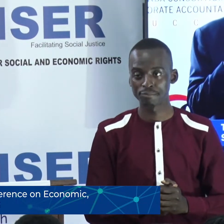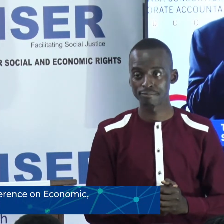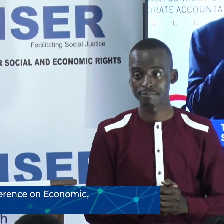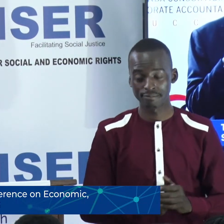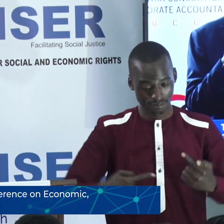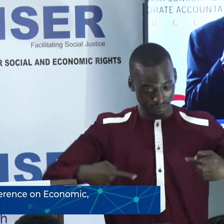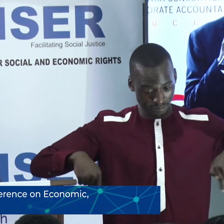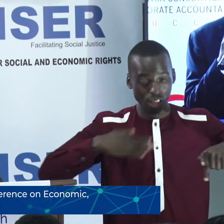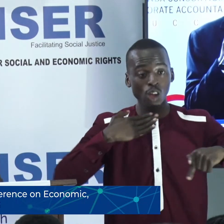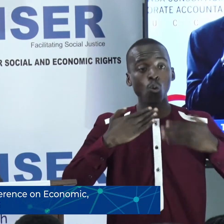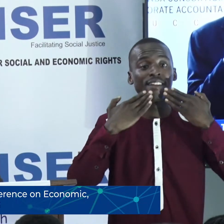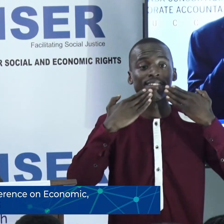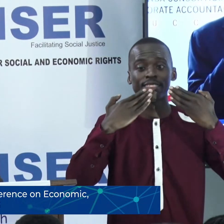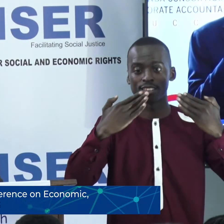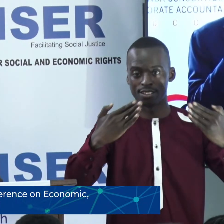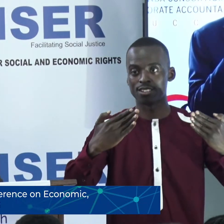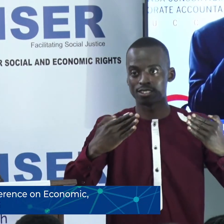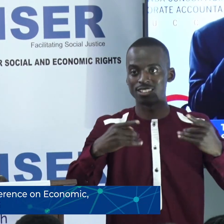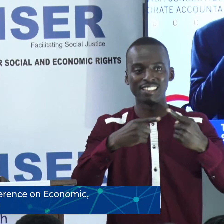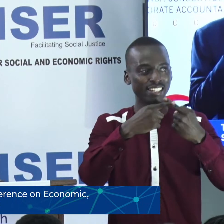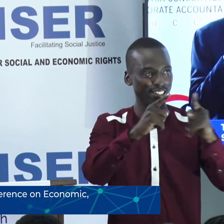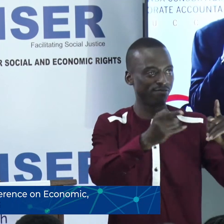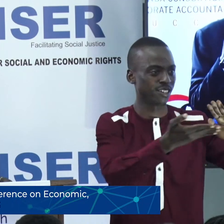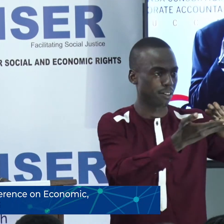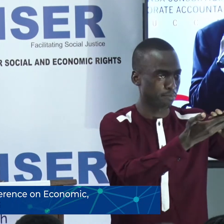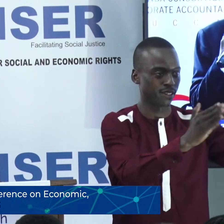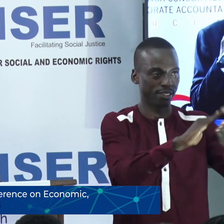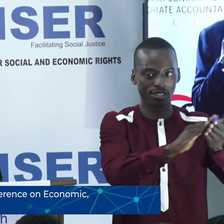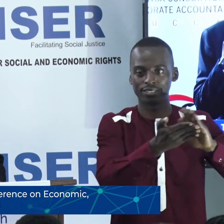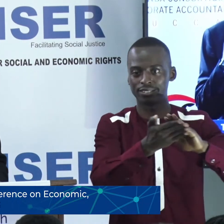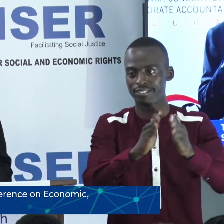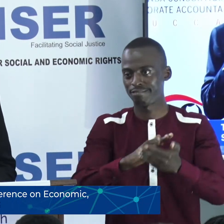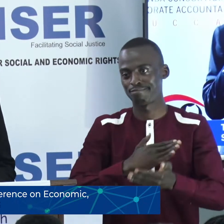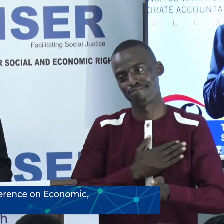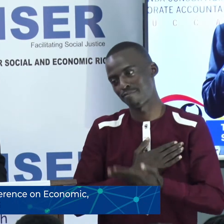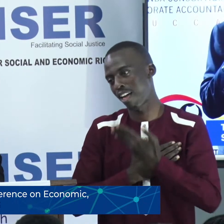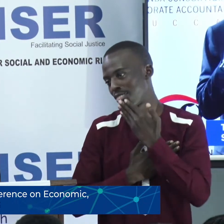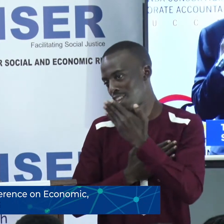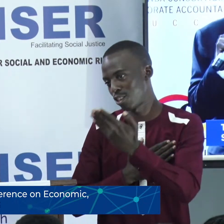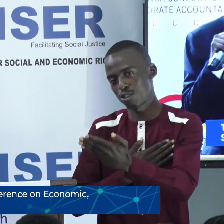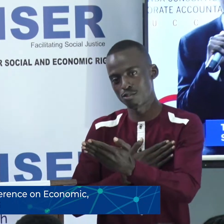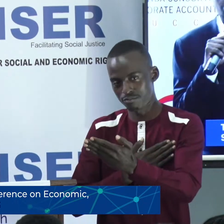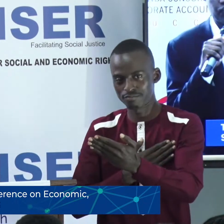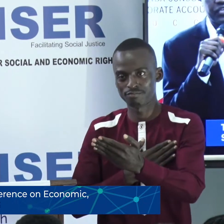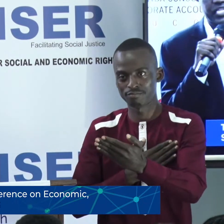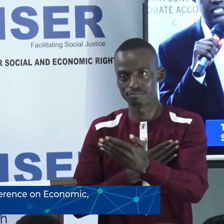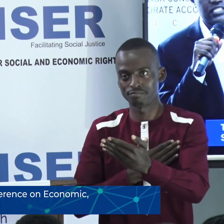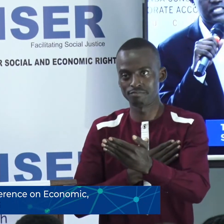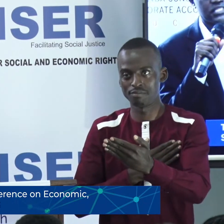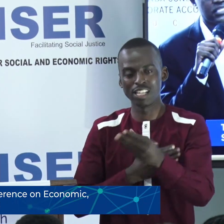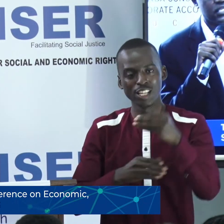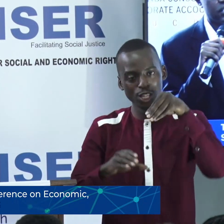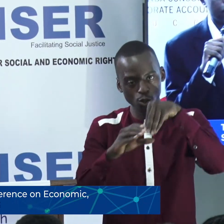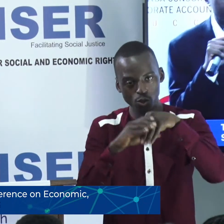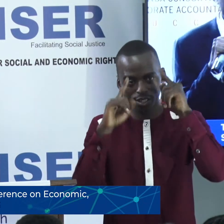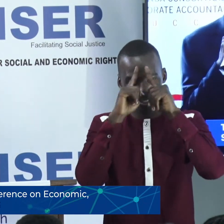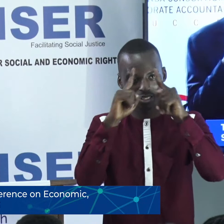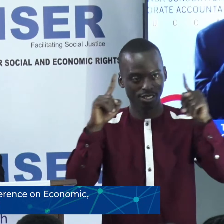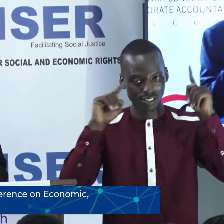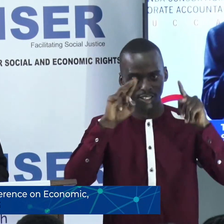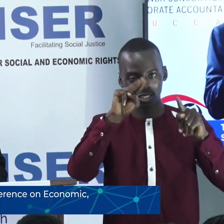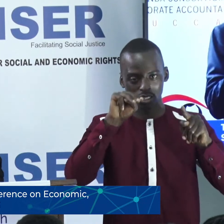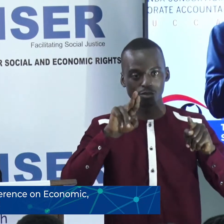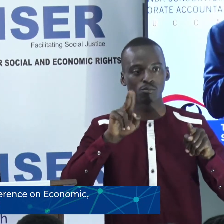We would like to thank the various partners that we've worked with, including the conveners. We've